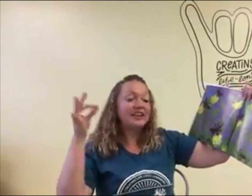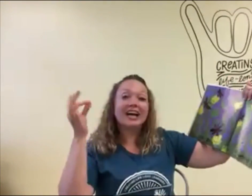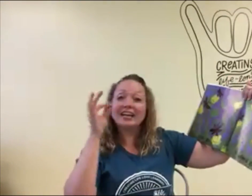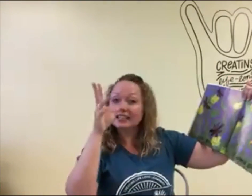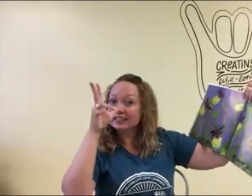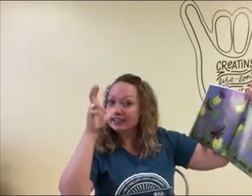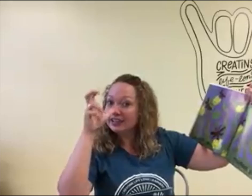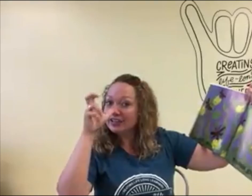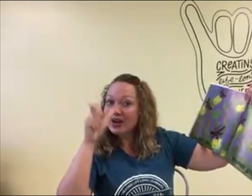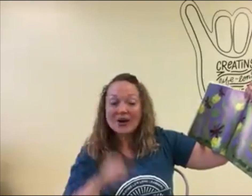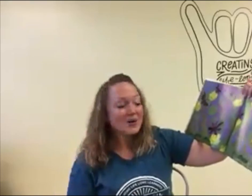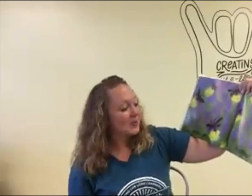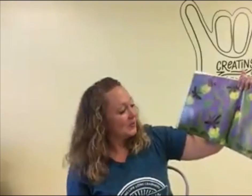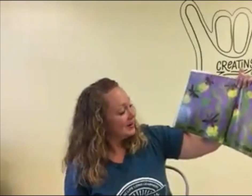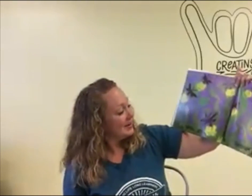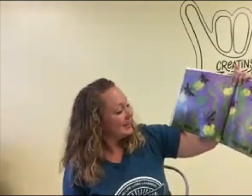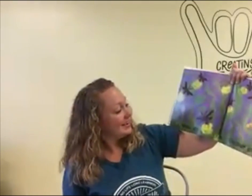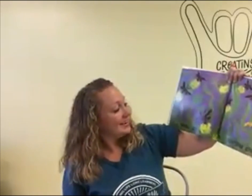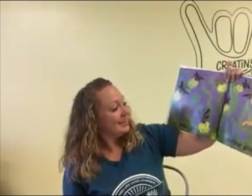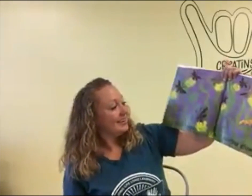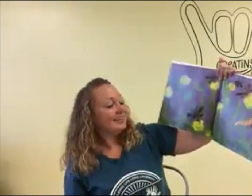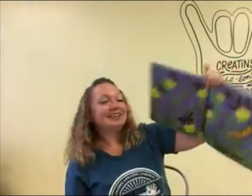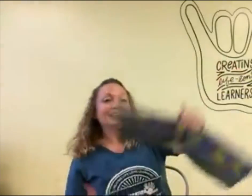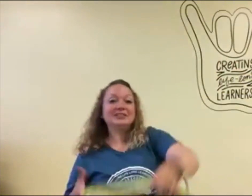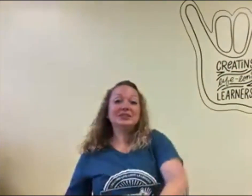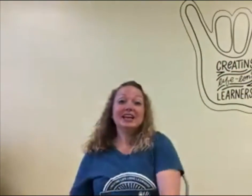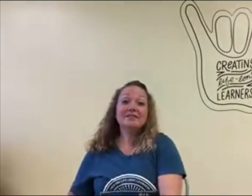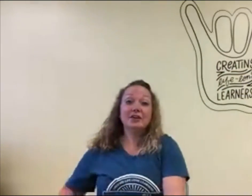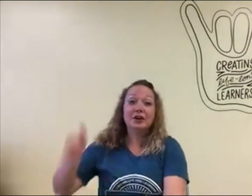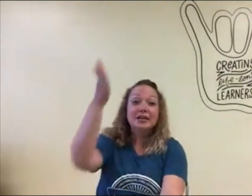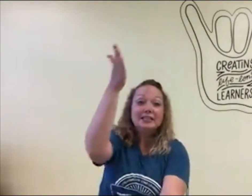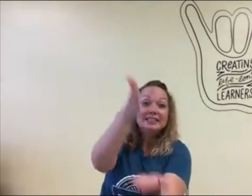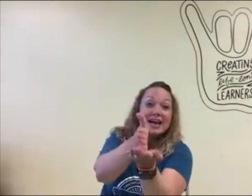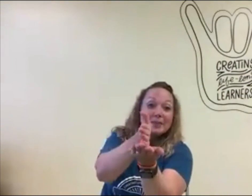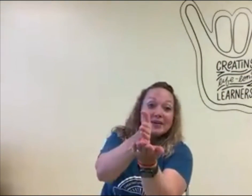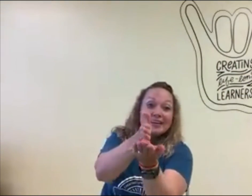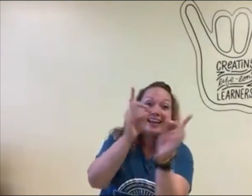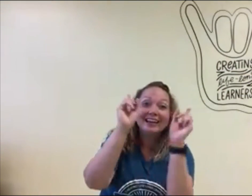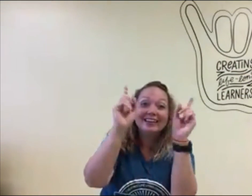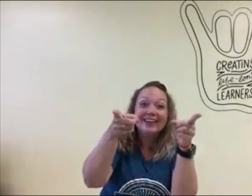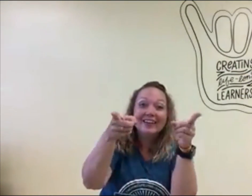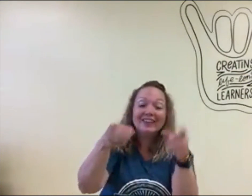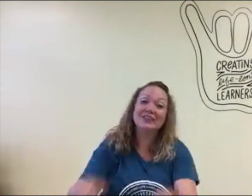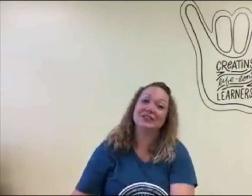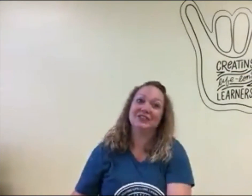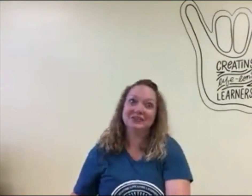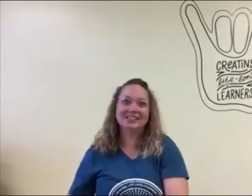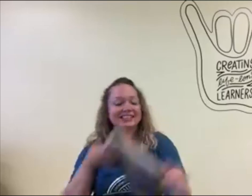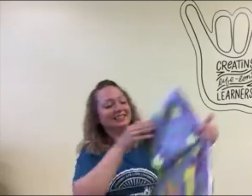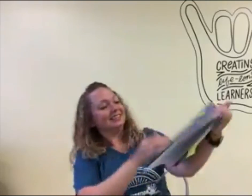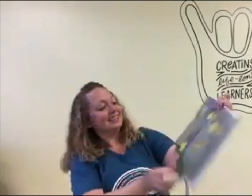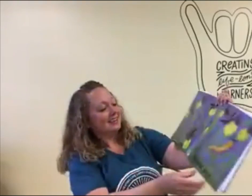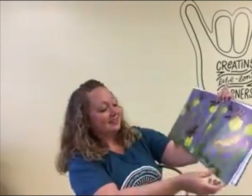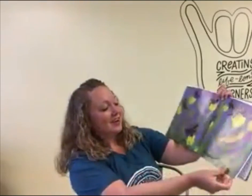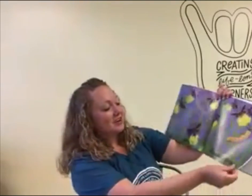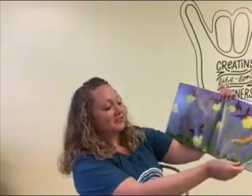Fireflies glow. So the sign for stop and go. Those are fun ones. Fireflies